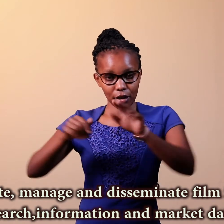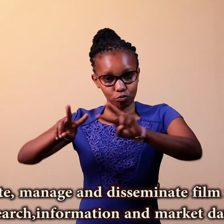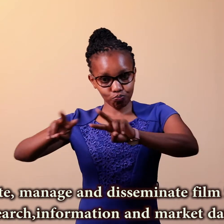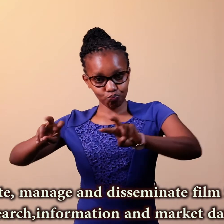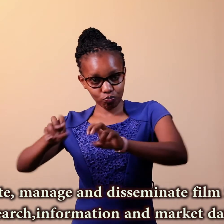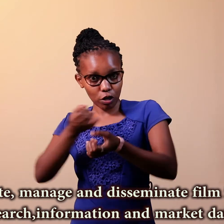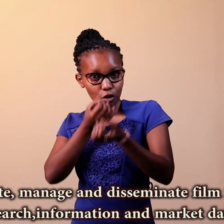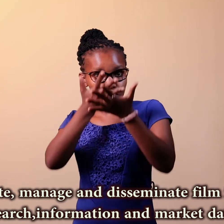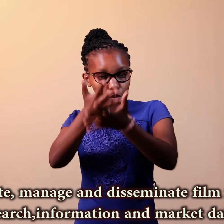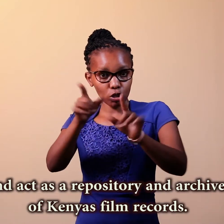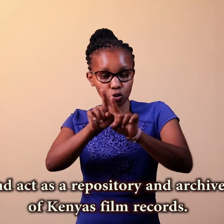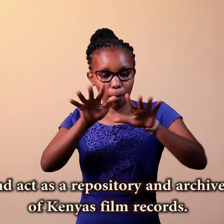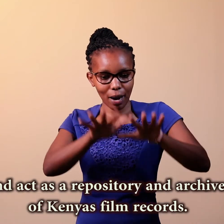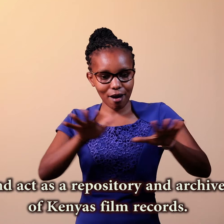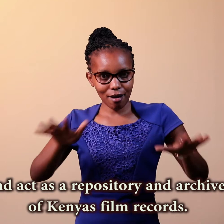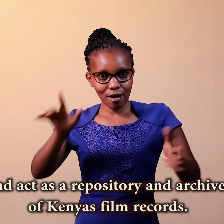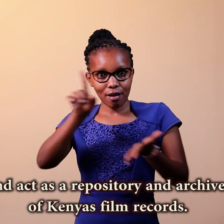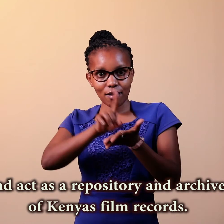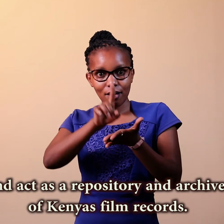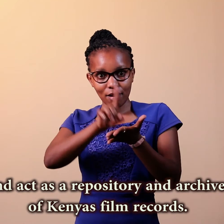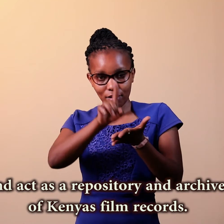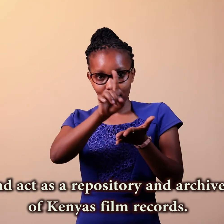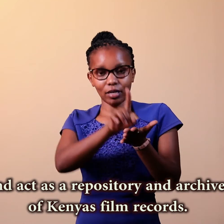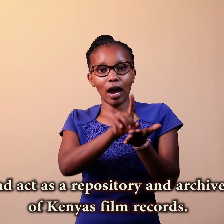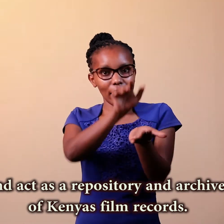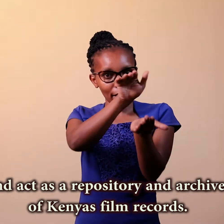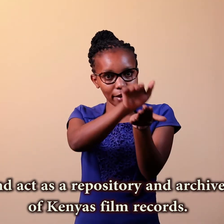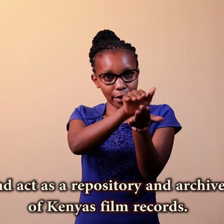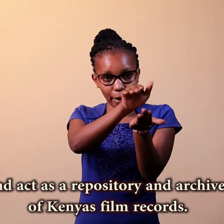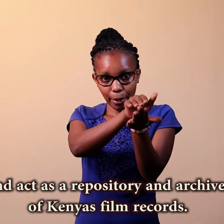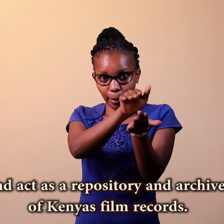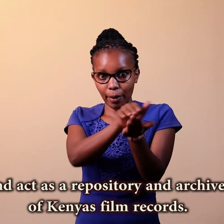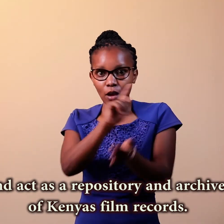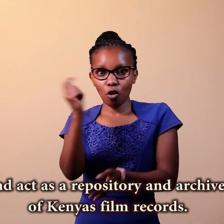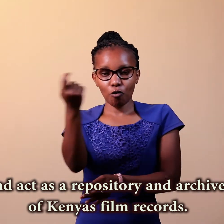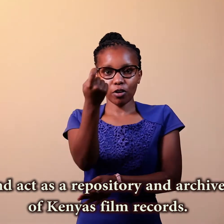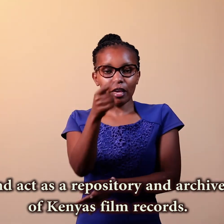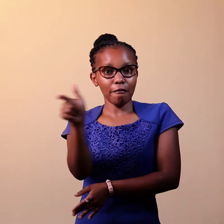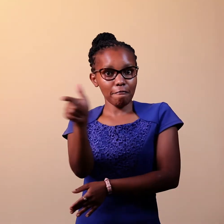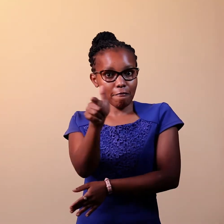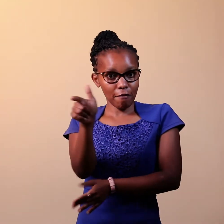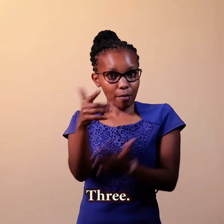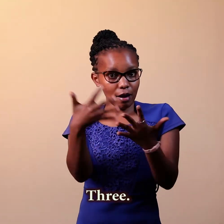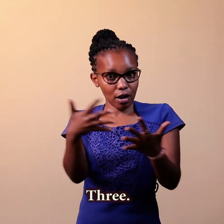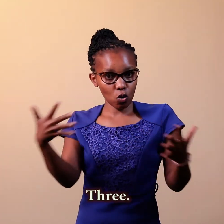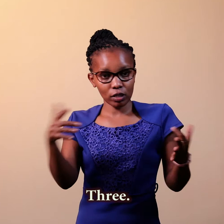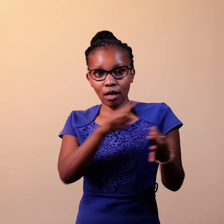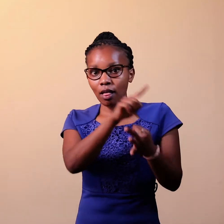and market data and act as a repository and archive of Kenya's film records. Three, to